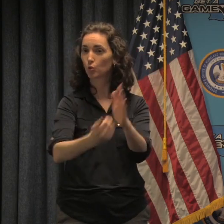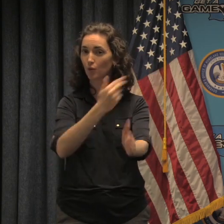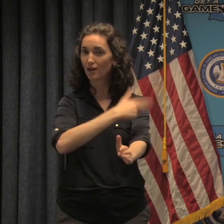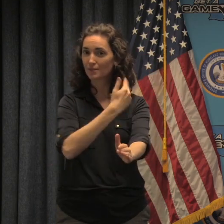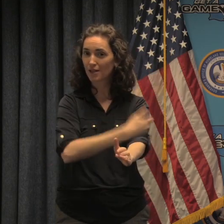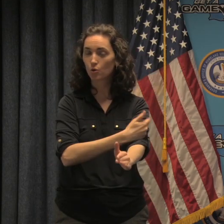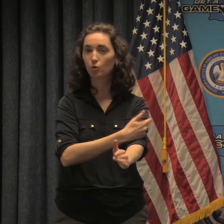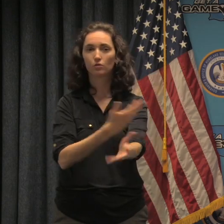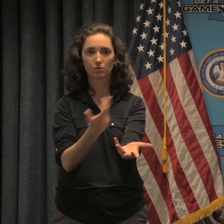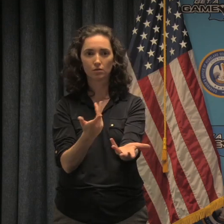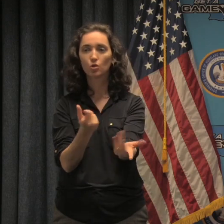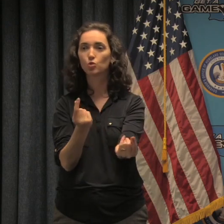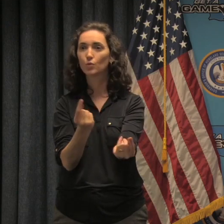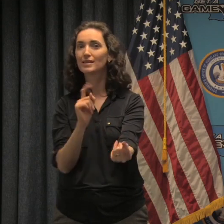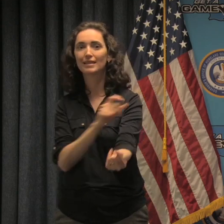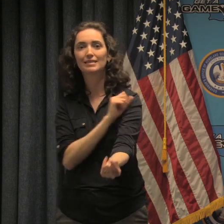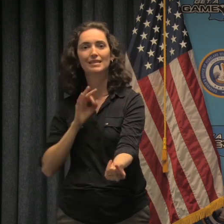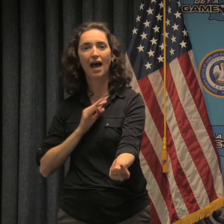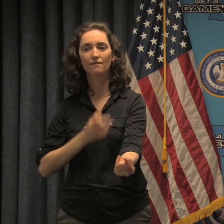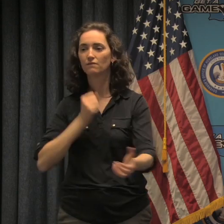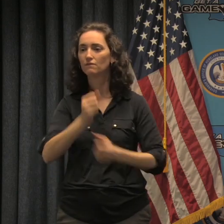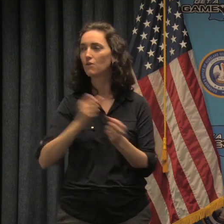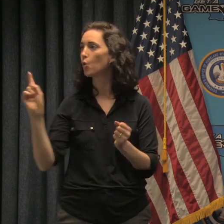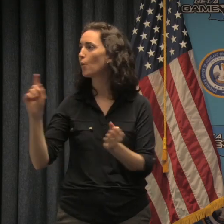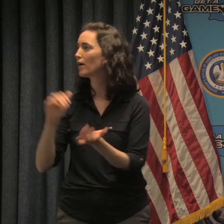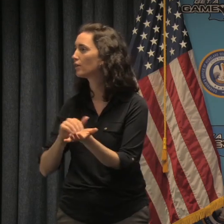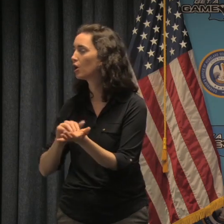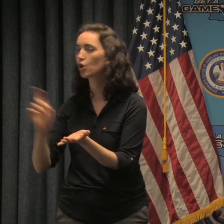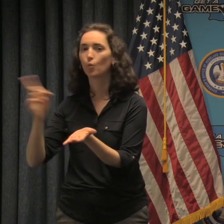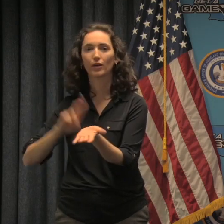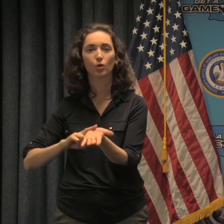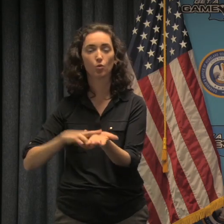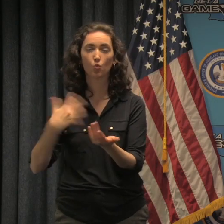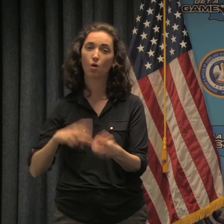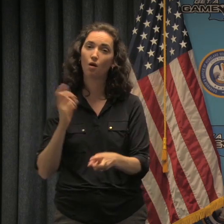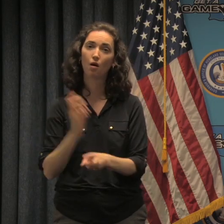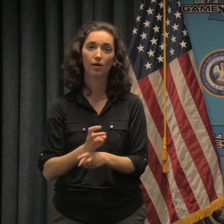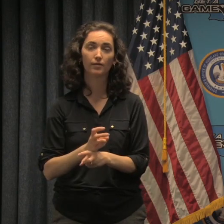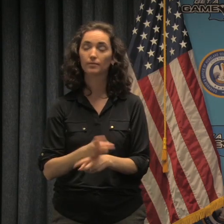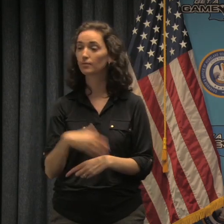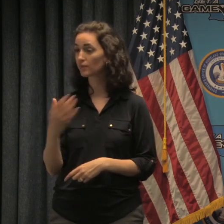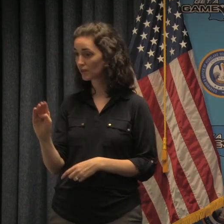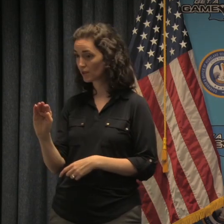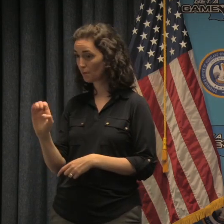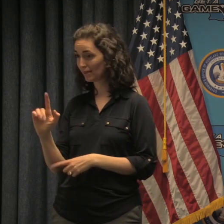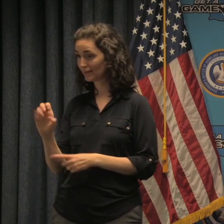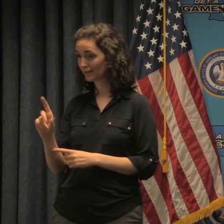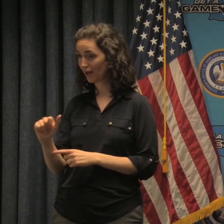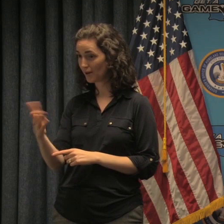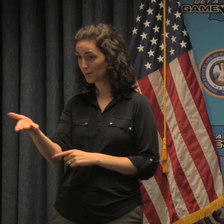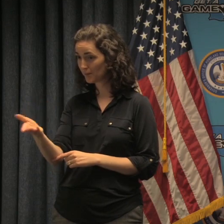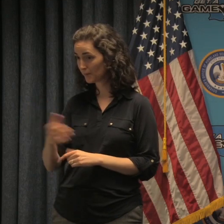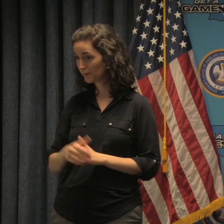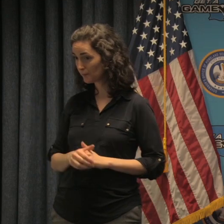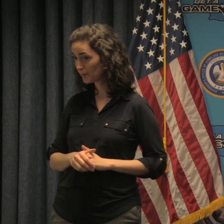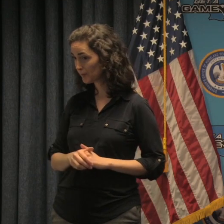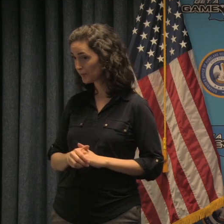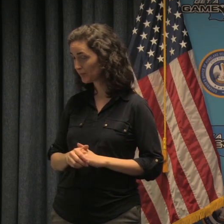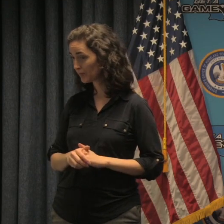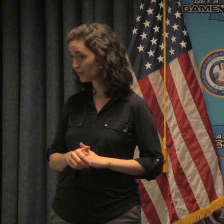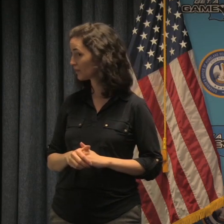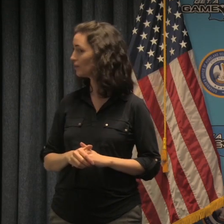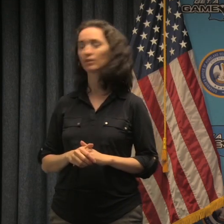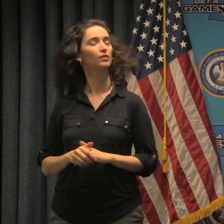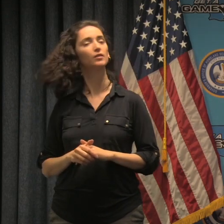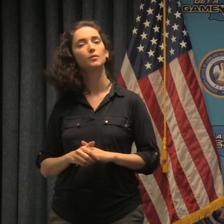find the doctors and nurses, and very, very difficult things to do. Melinda? In terms of the